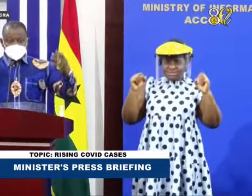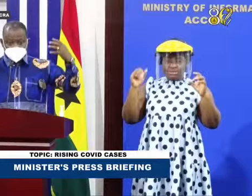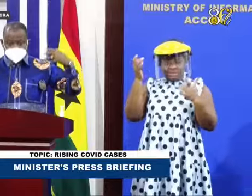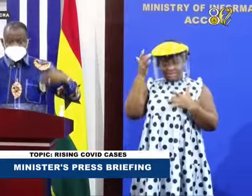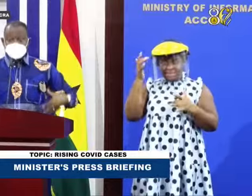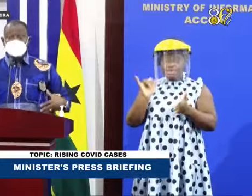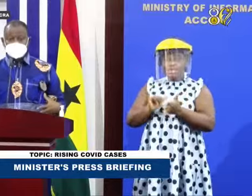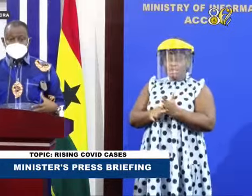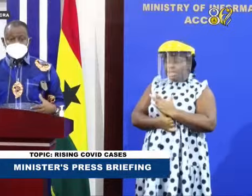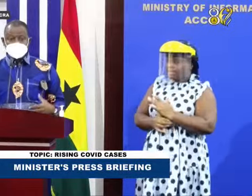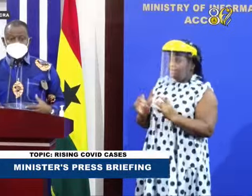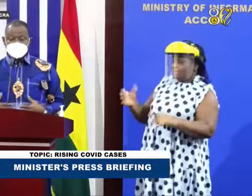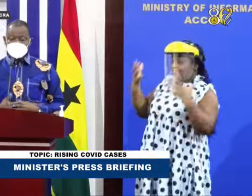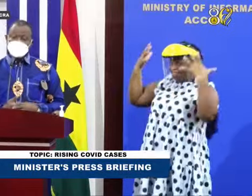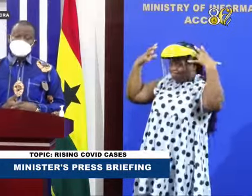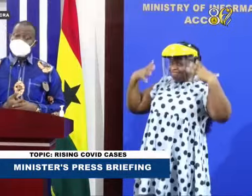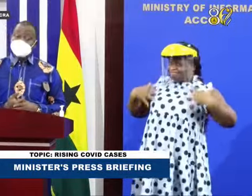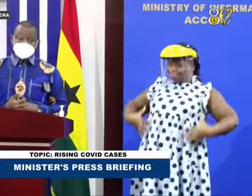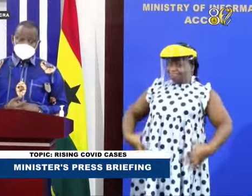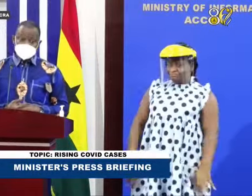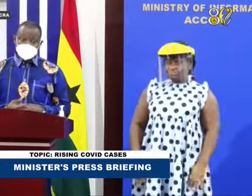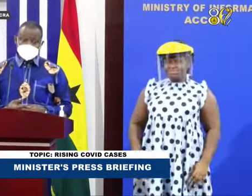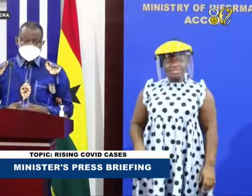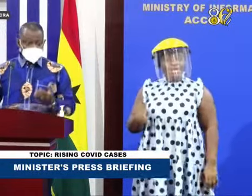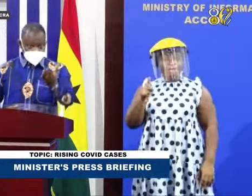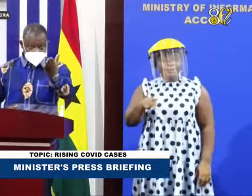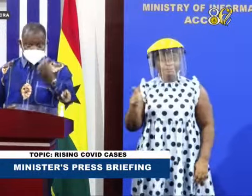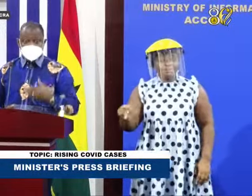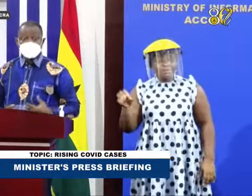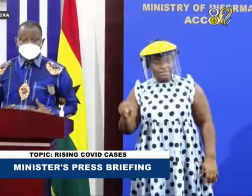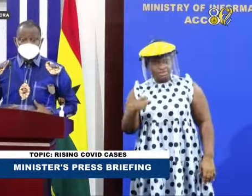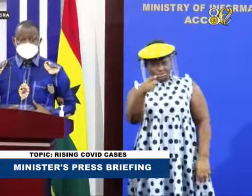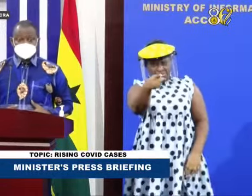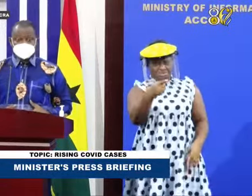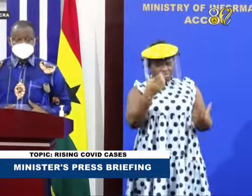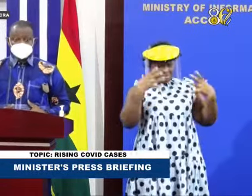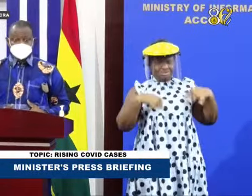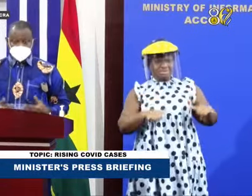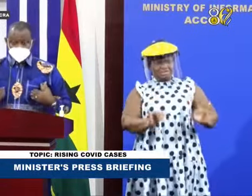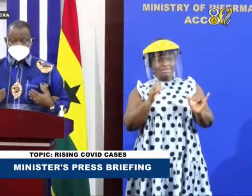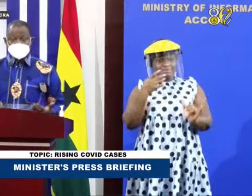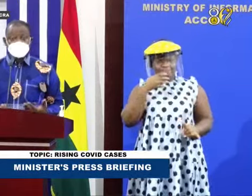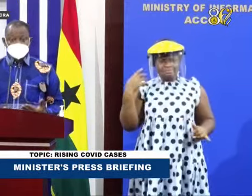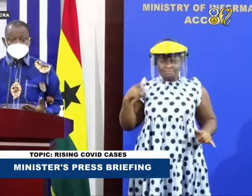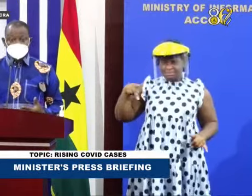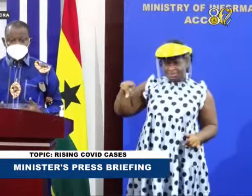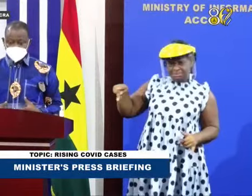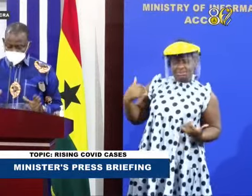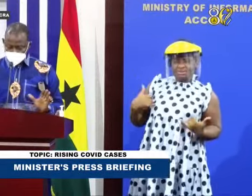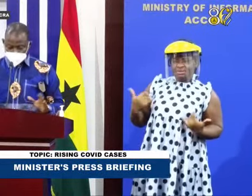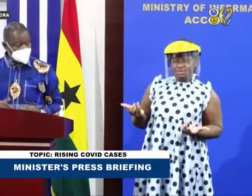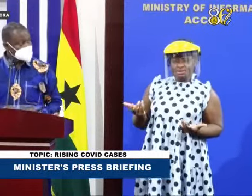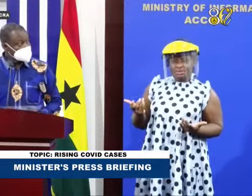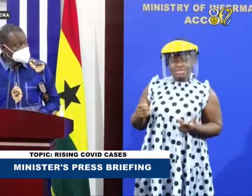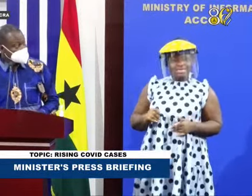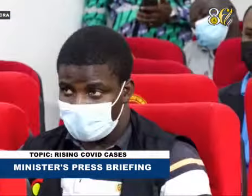is when you need to have the full gear. And so when we say PPE, you are wearing PPE. I'm wearing one.